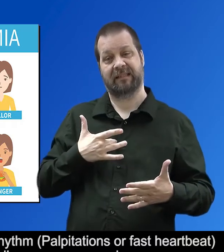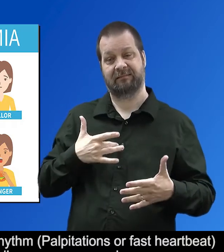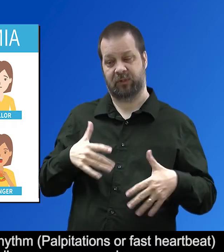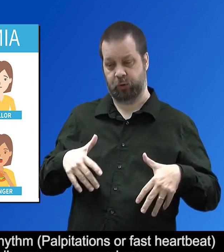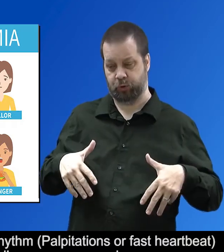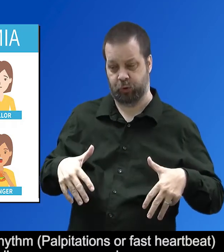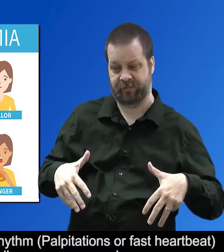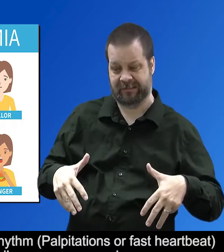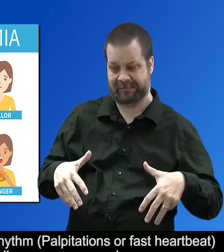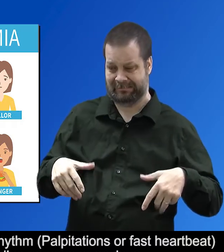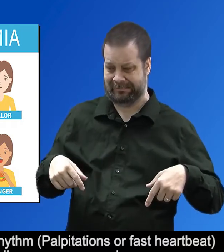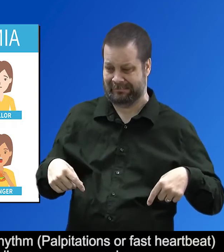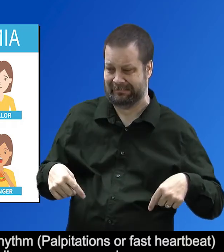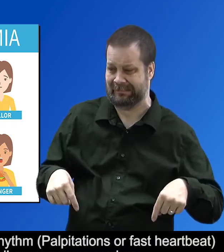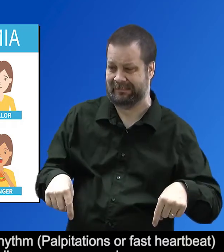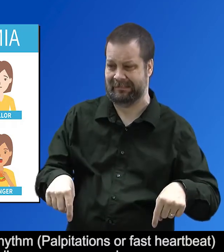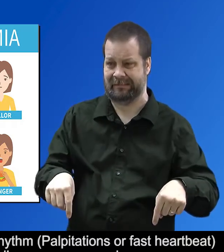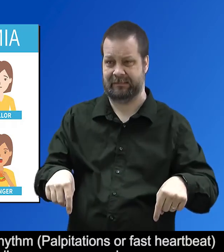feeling nervous or anxious,